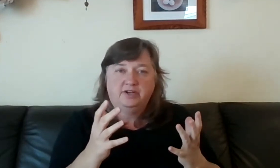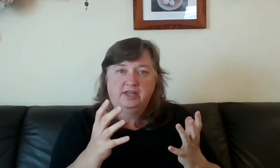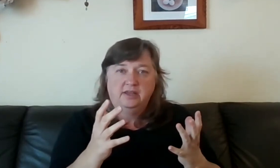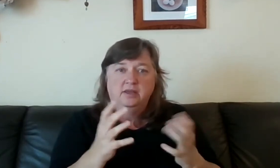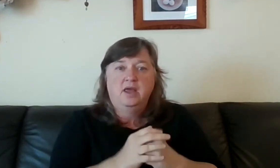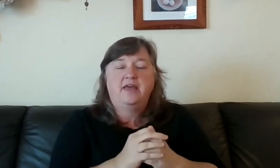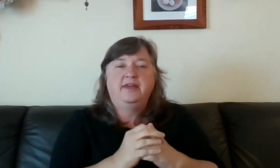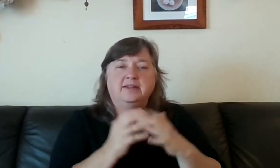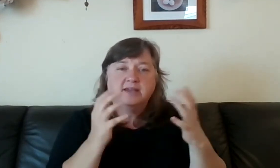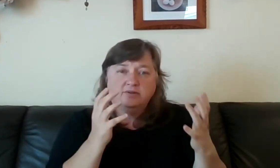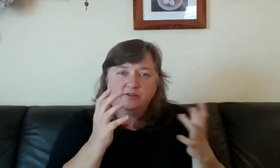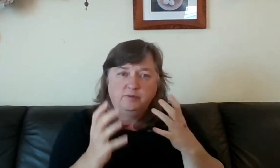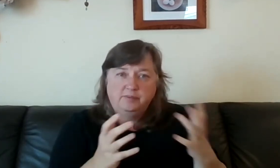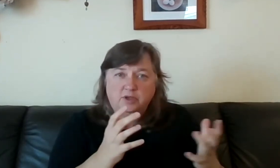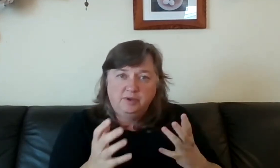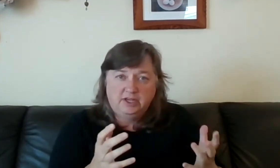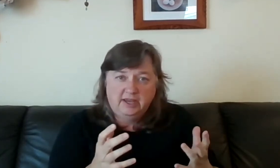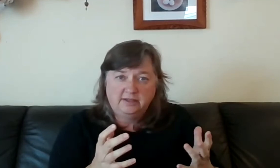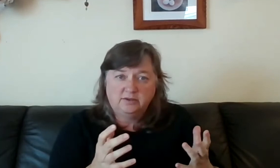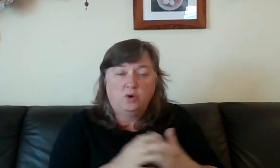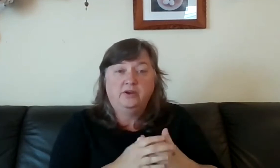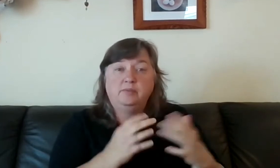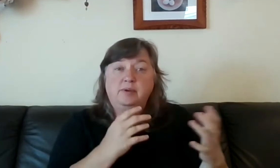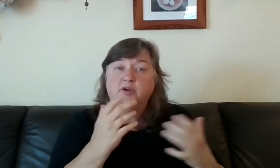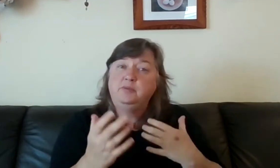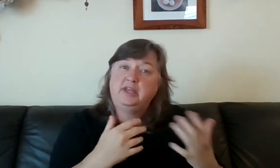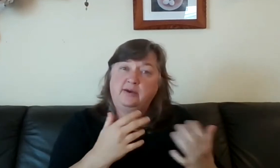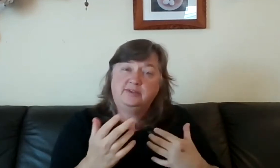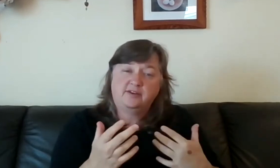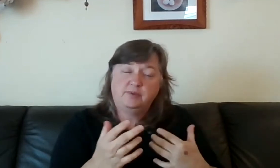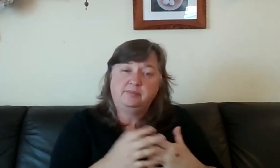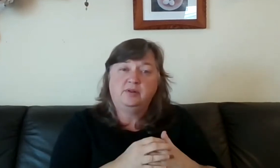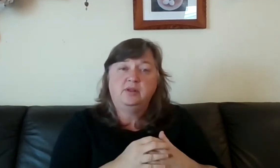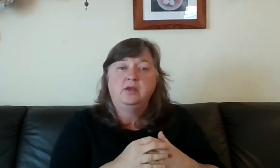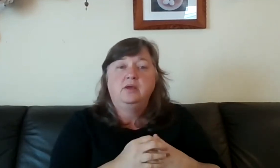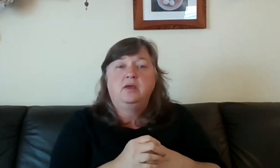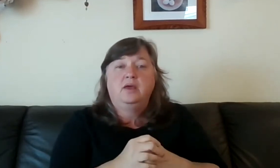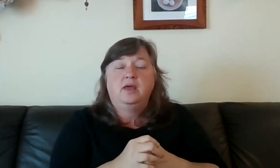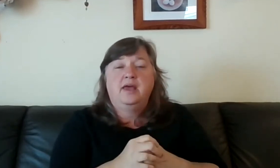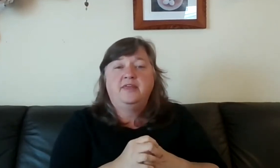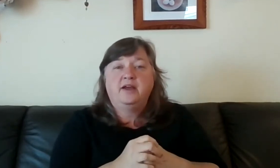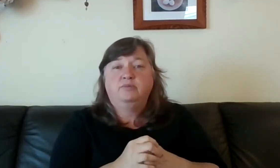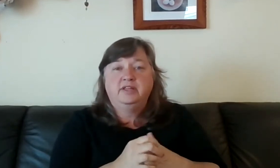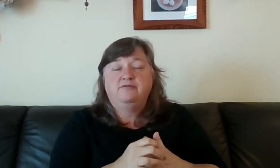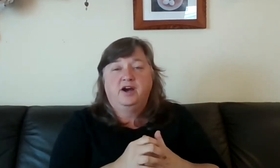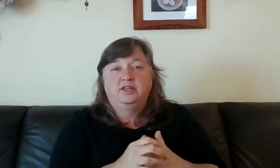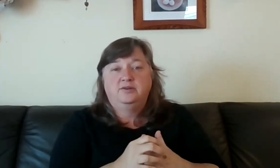integrity. And that's how deaf people communicate, or hearing people communicate with deaf people. And that really